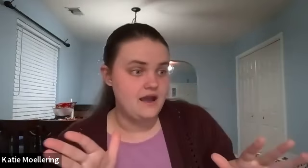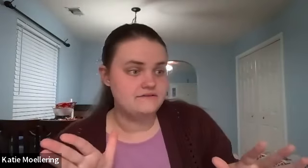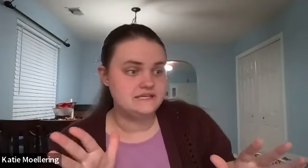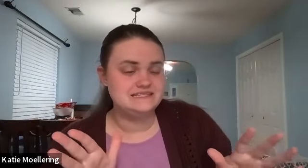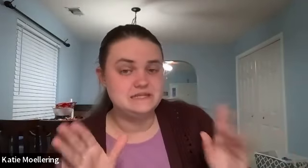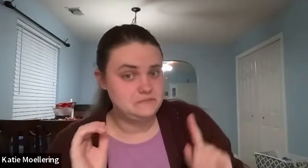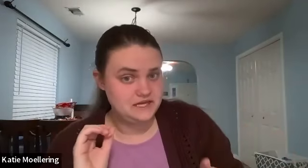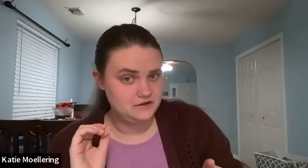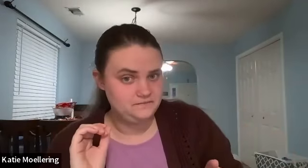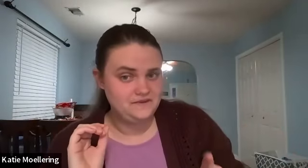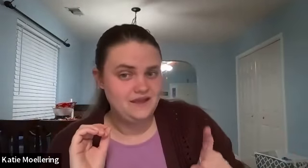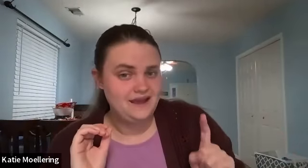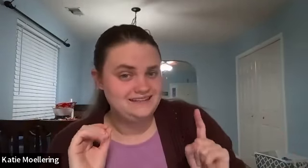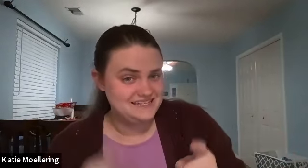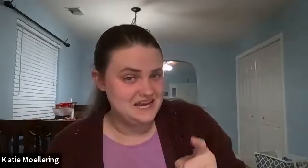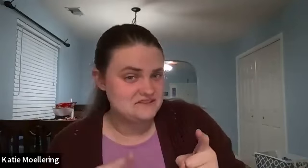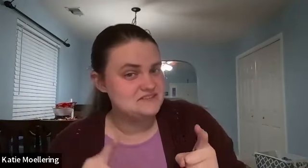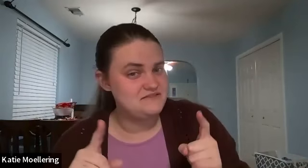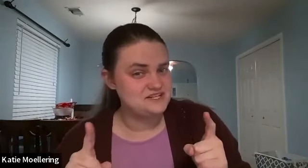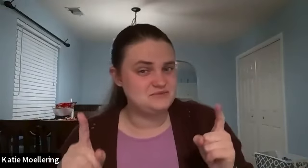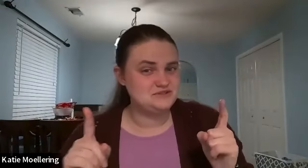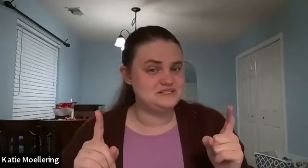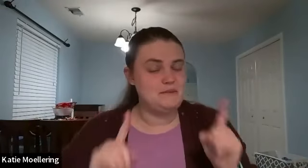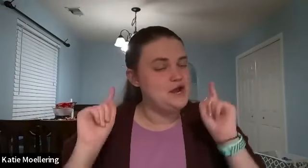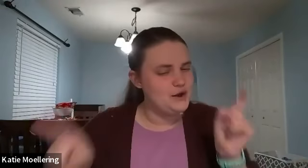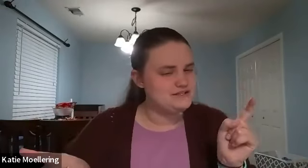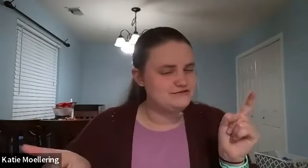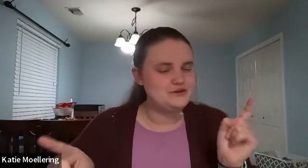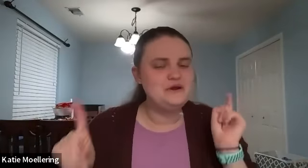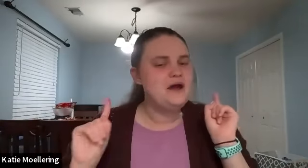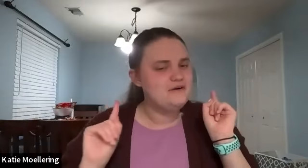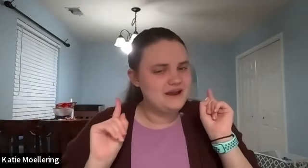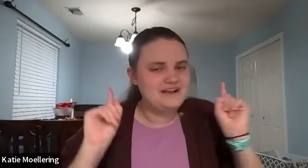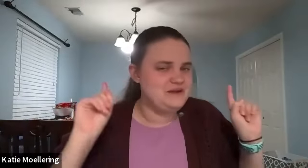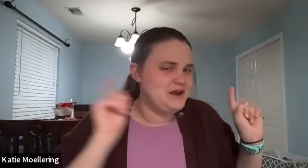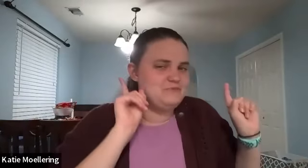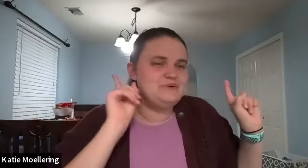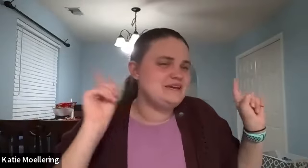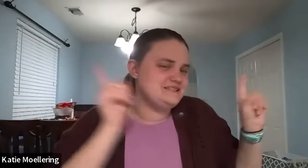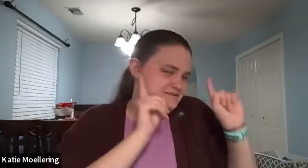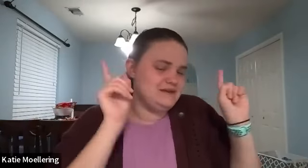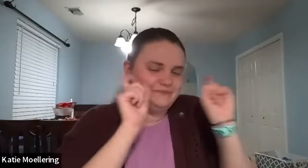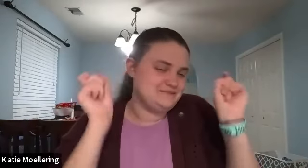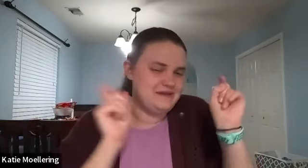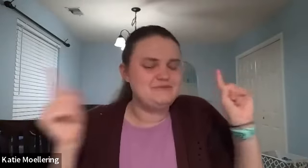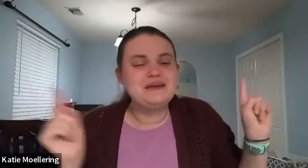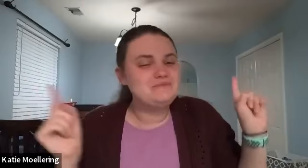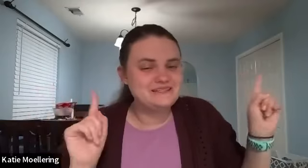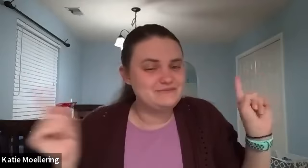have is tomato. I did have this in the vegetables one time. I know it's a fruit, but we had not a big debate, but we had a big debate